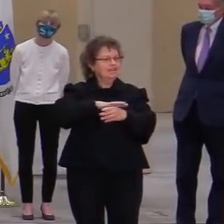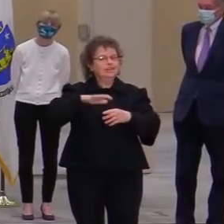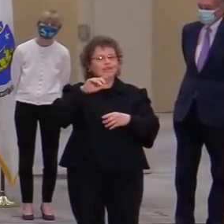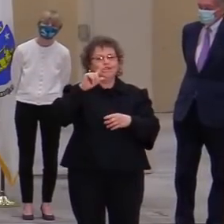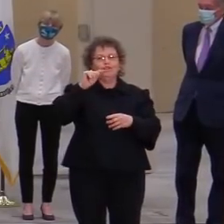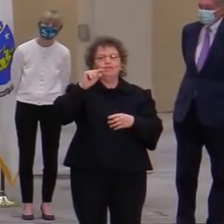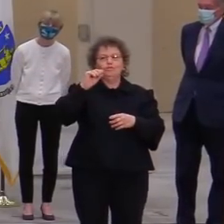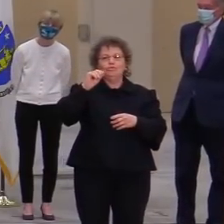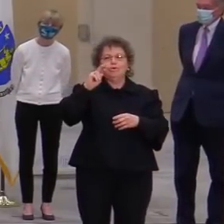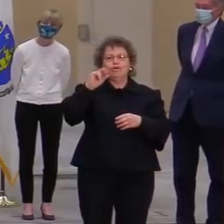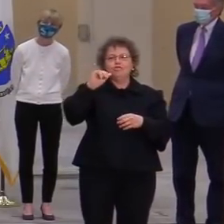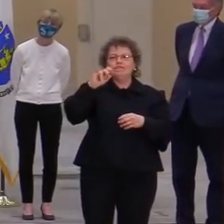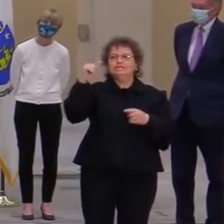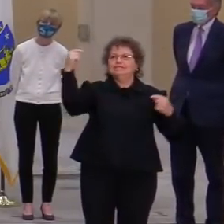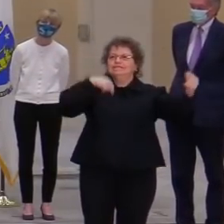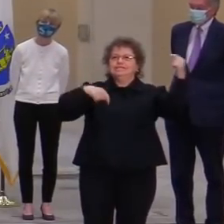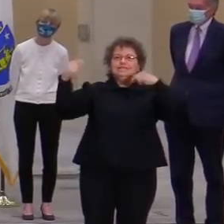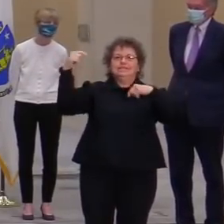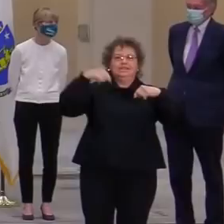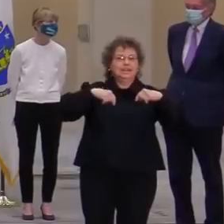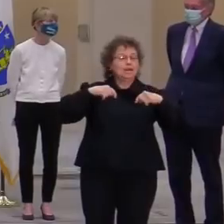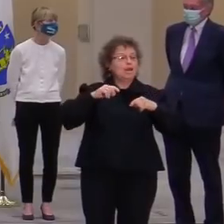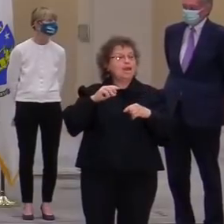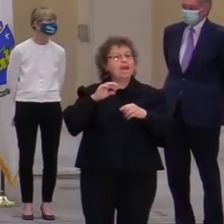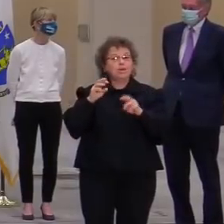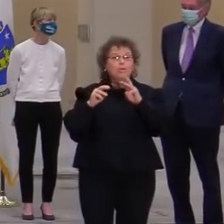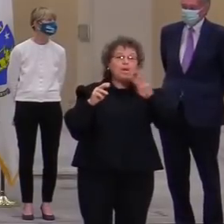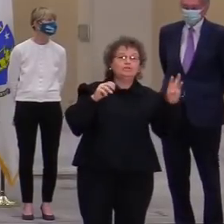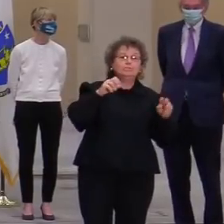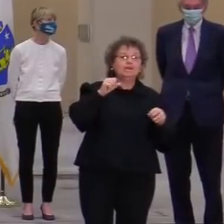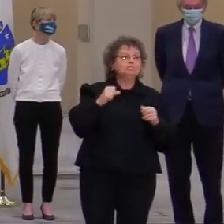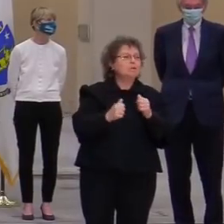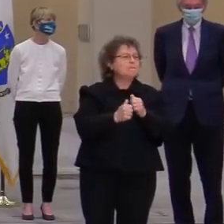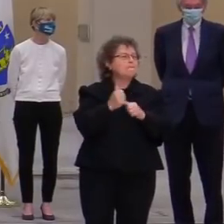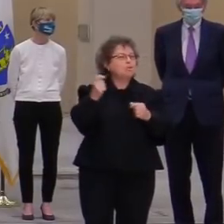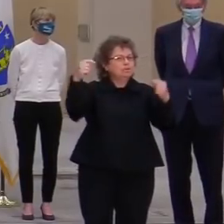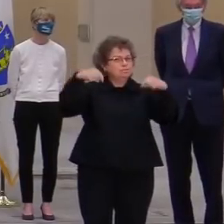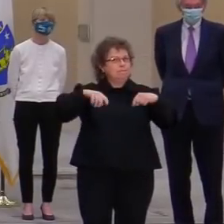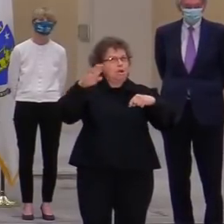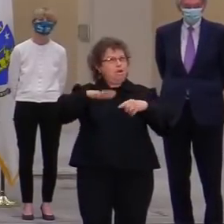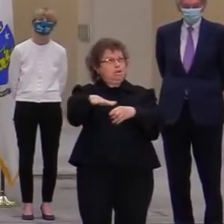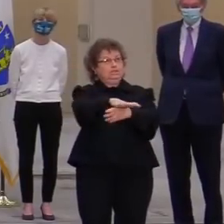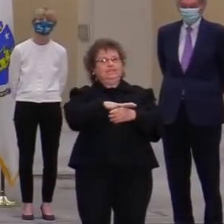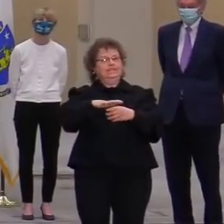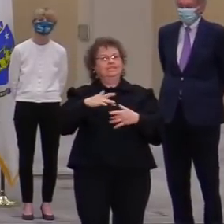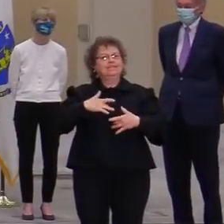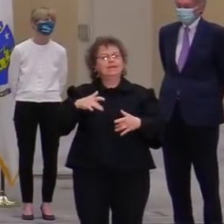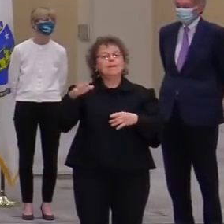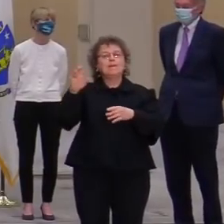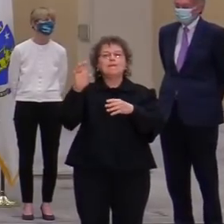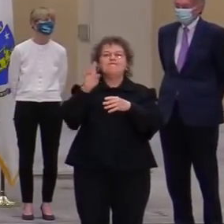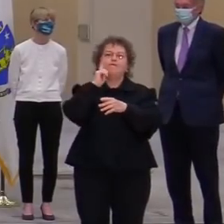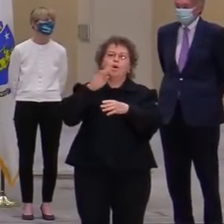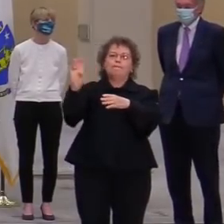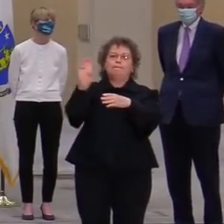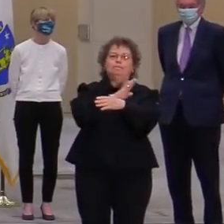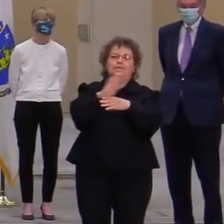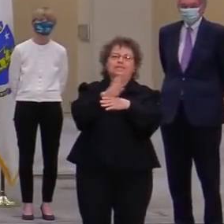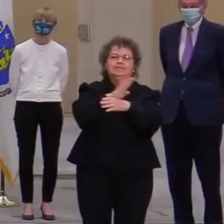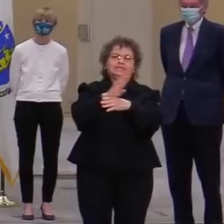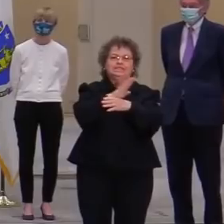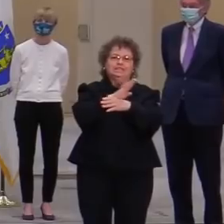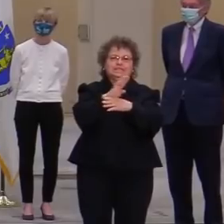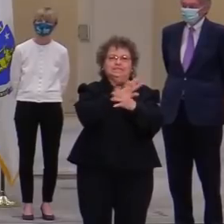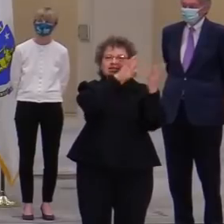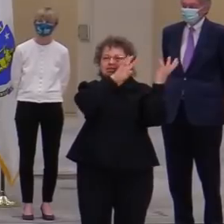piece of our tourism tends to be more of what I would describe as the business tourism. And there's a lot of debate and discussion about what's going to happen to that. And